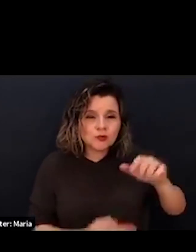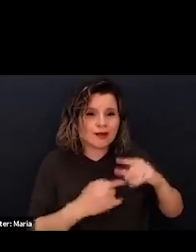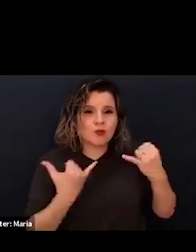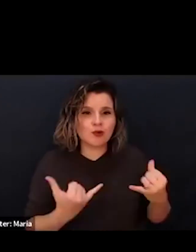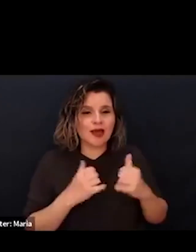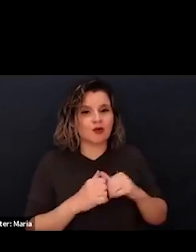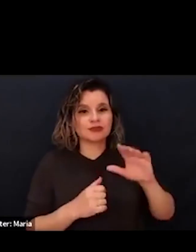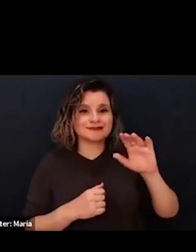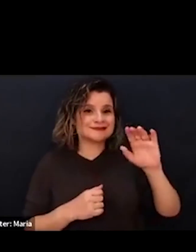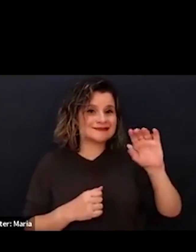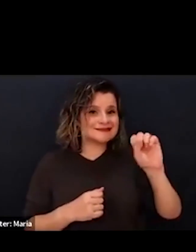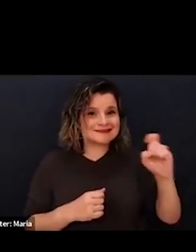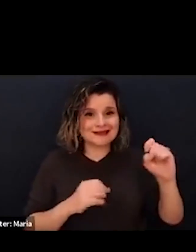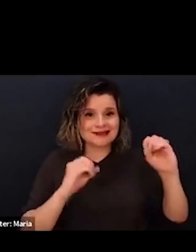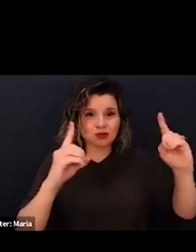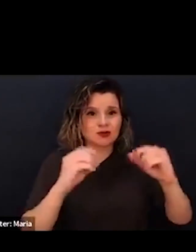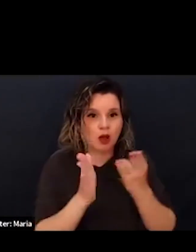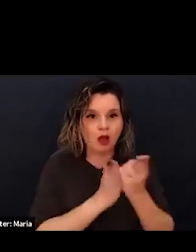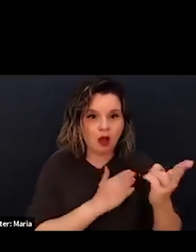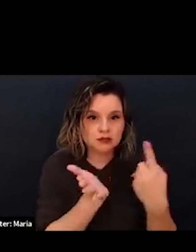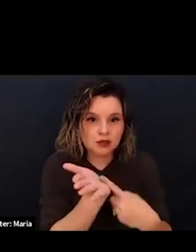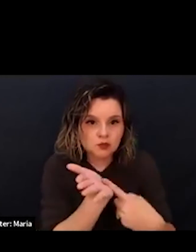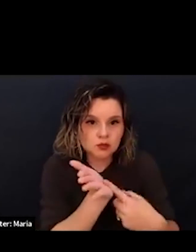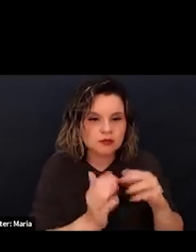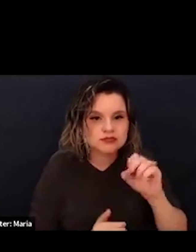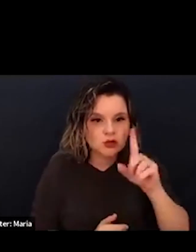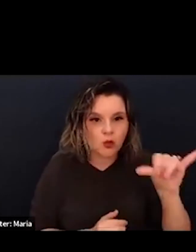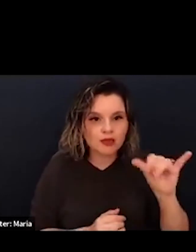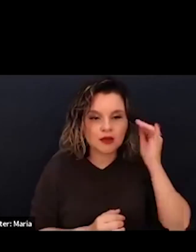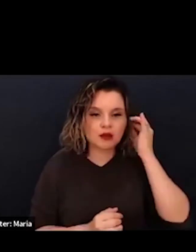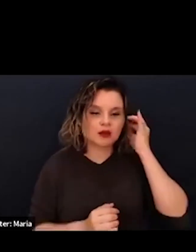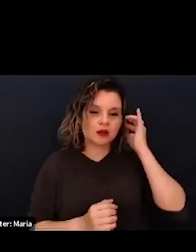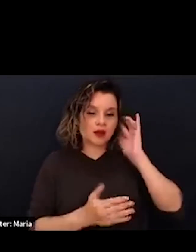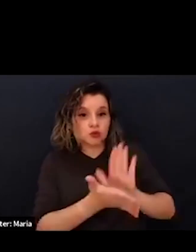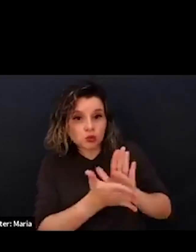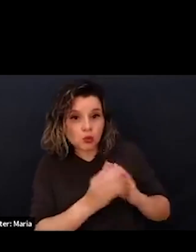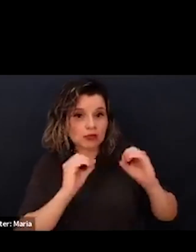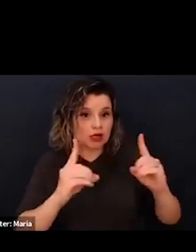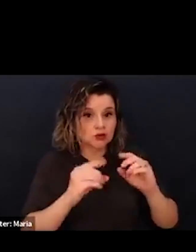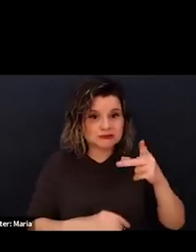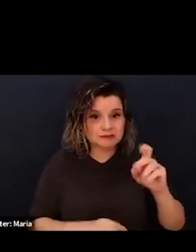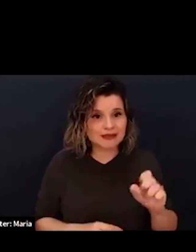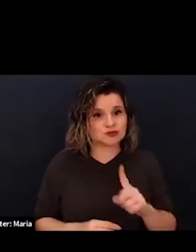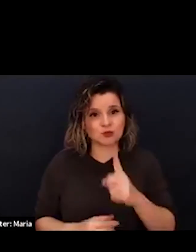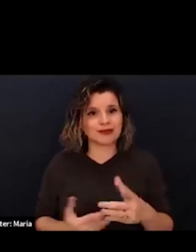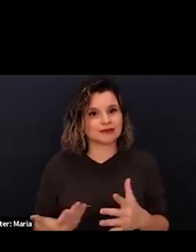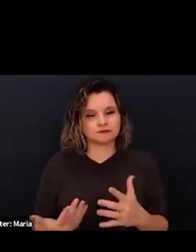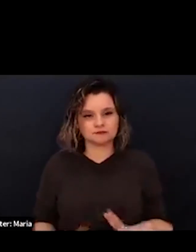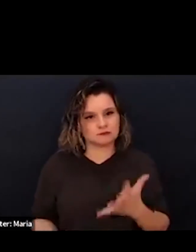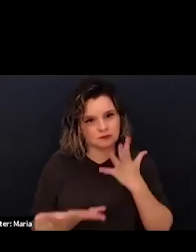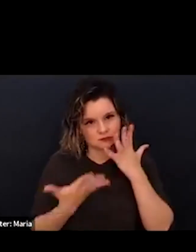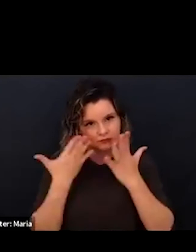of sex education and honest conversation about sexuality in the schools or in the educational spaces is embarrassingly